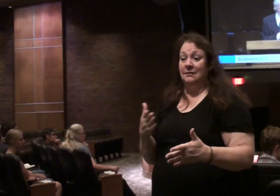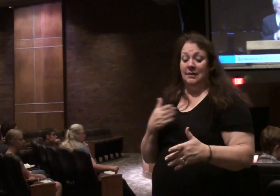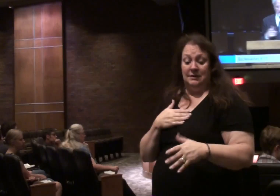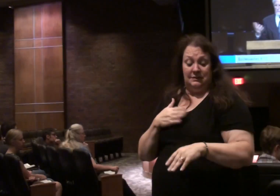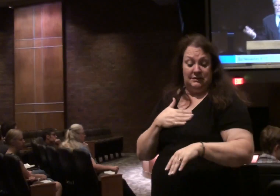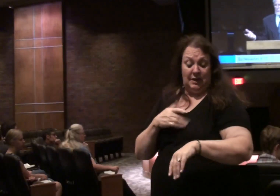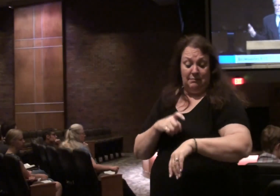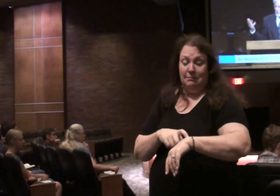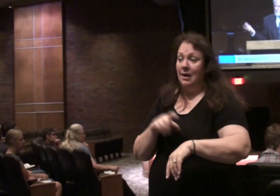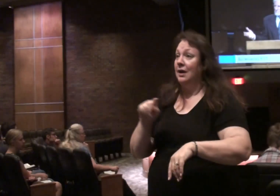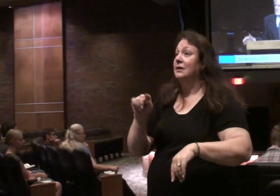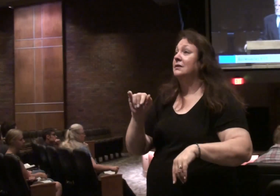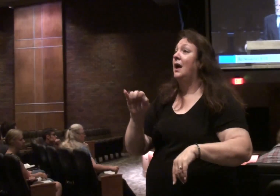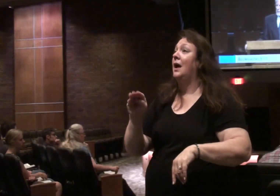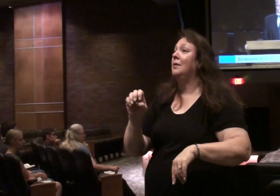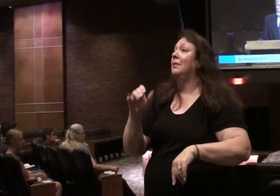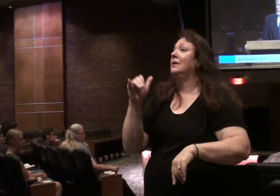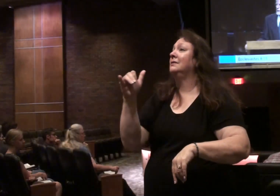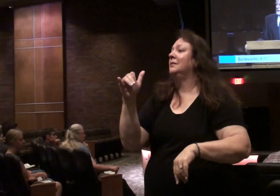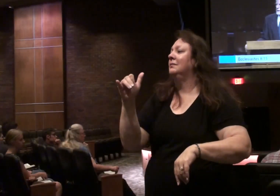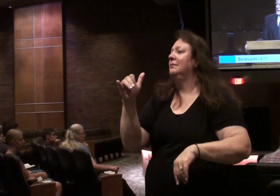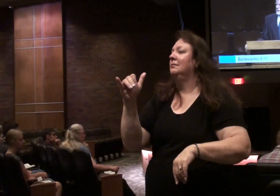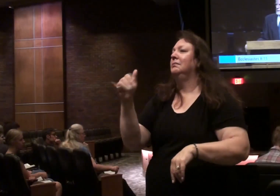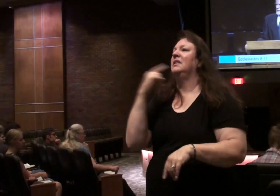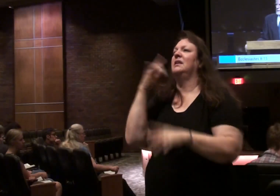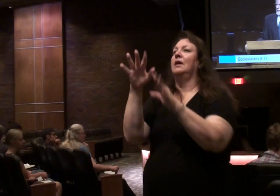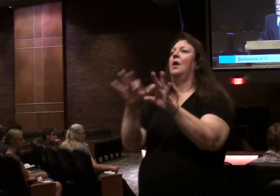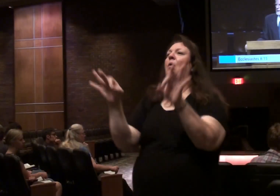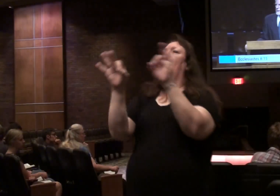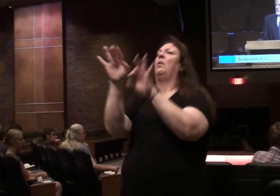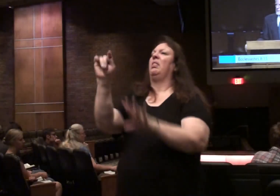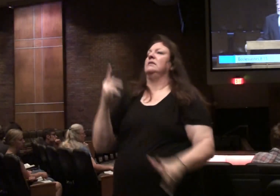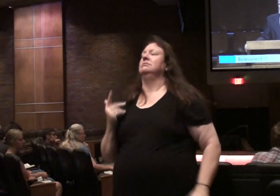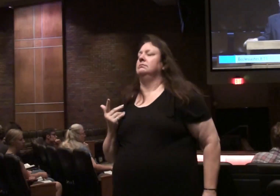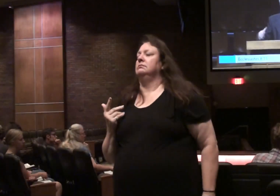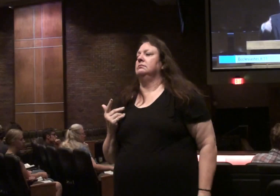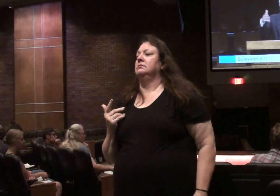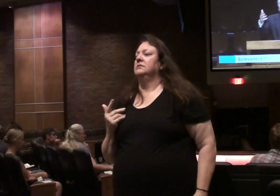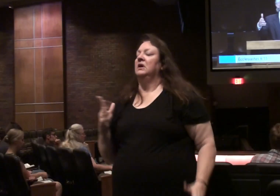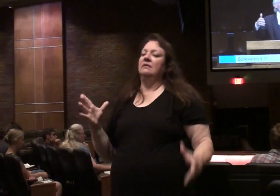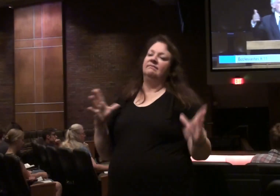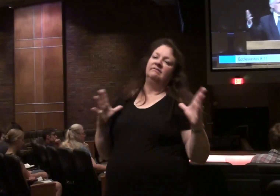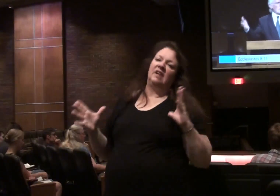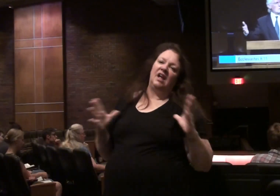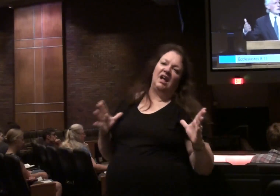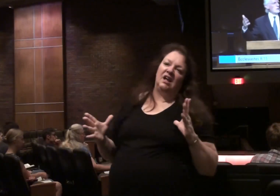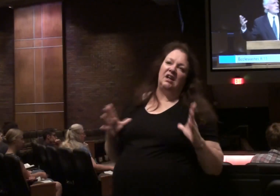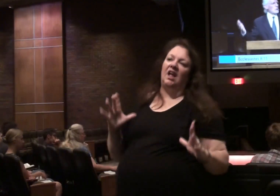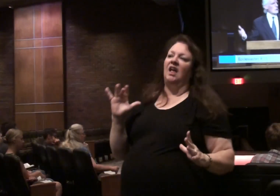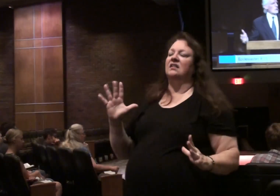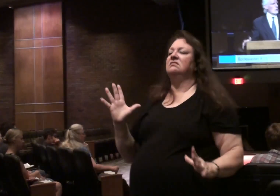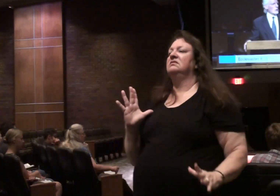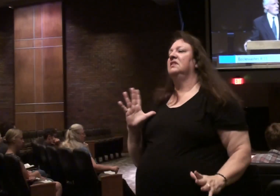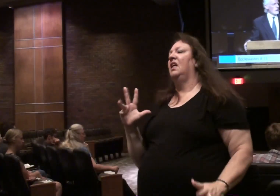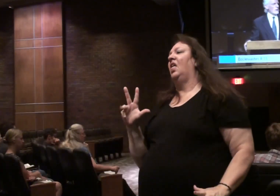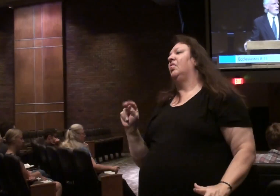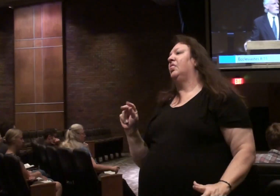than a Timex, but it's worth it. And vacations, they stay in places